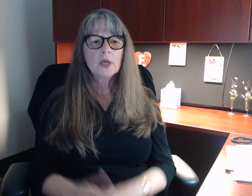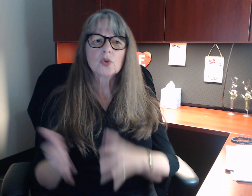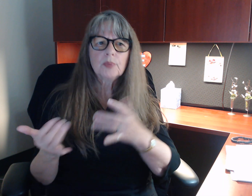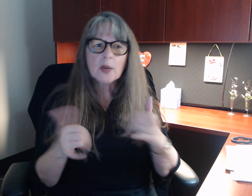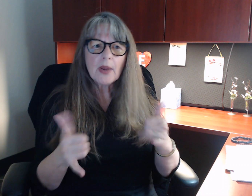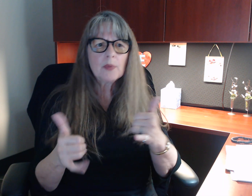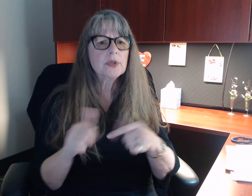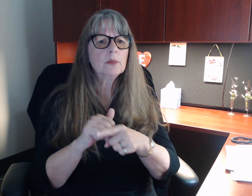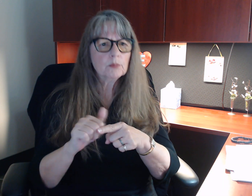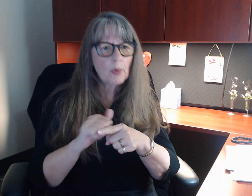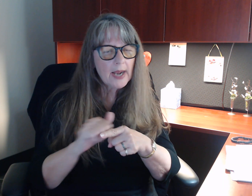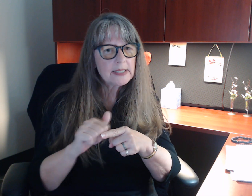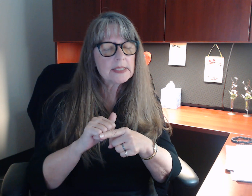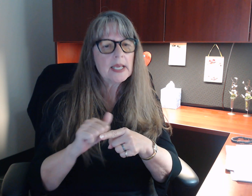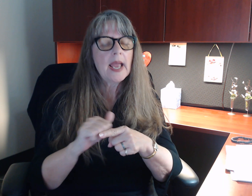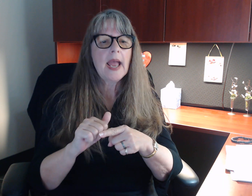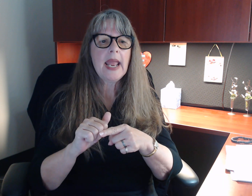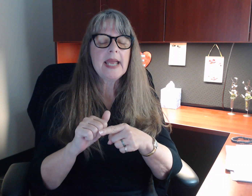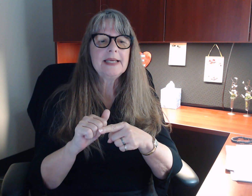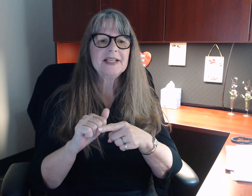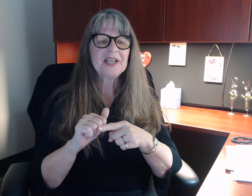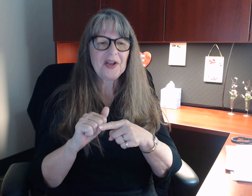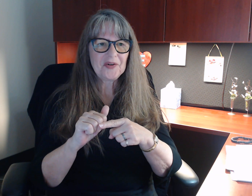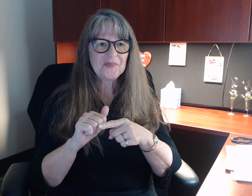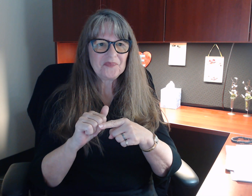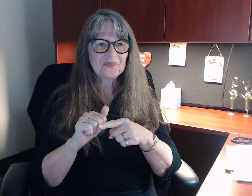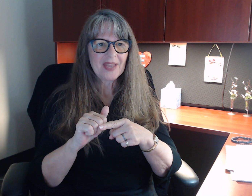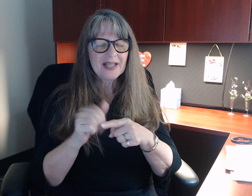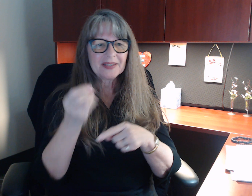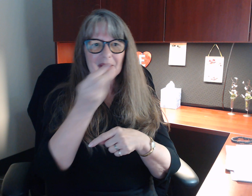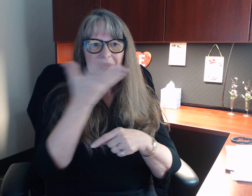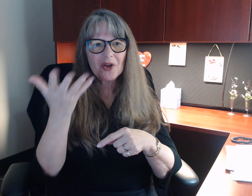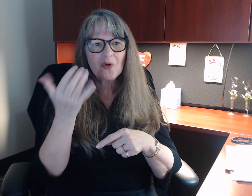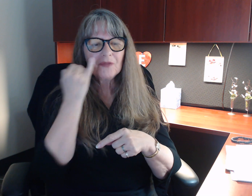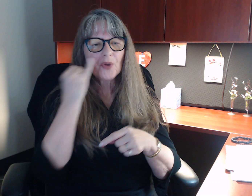play around with it and practice, and let me know if you have any